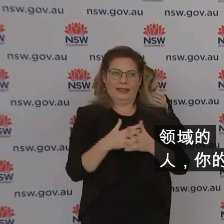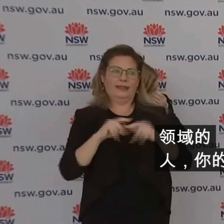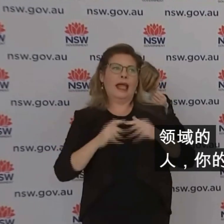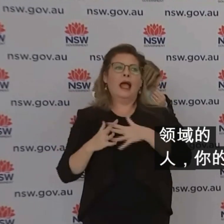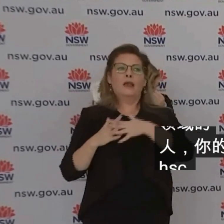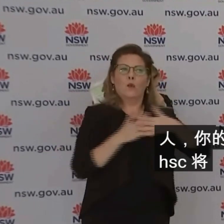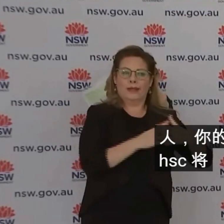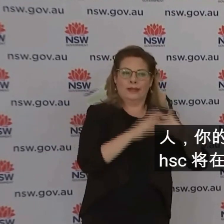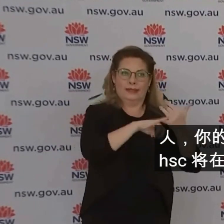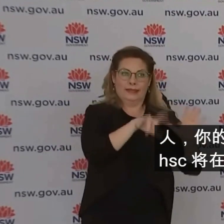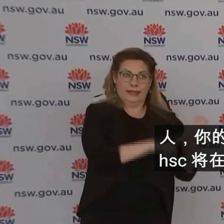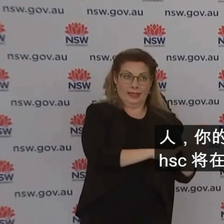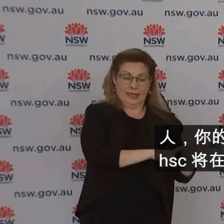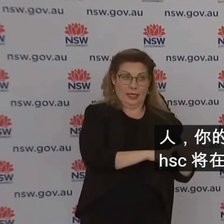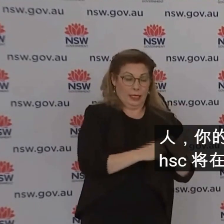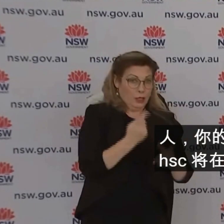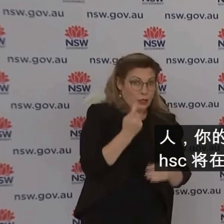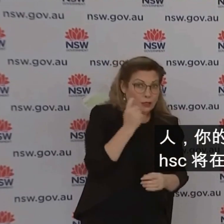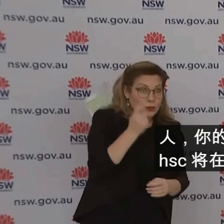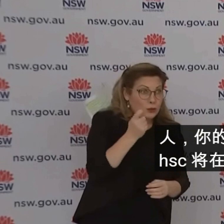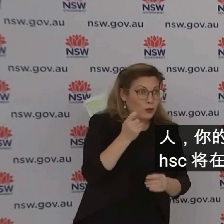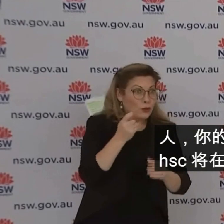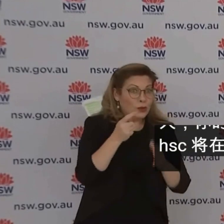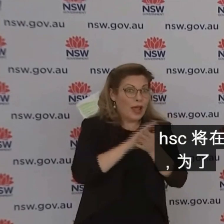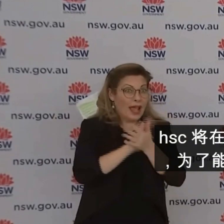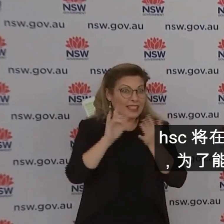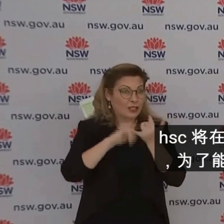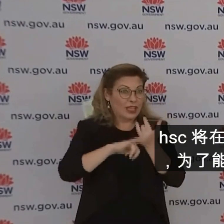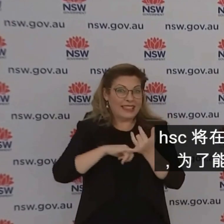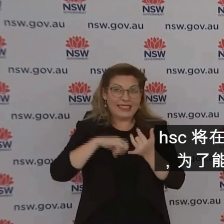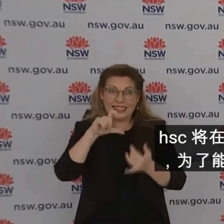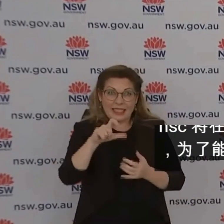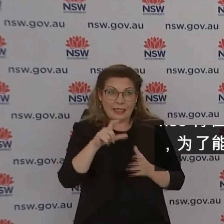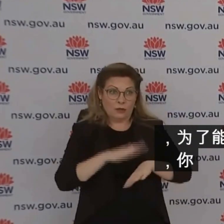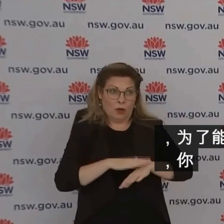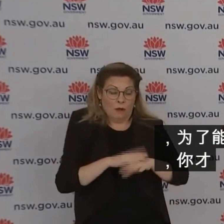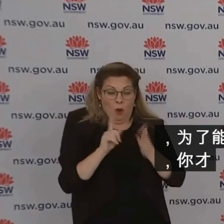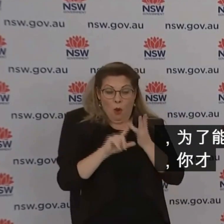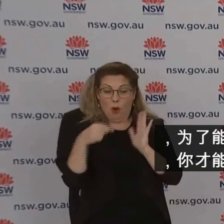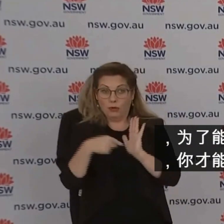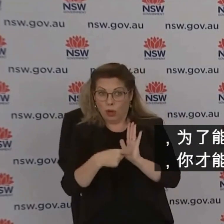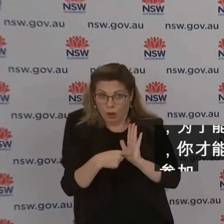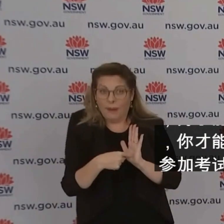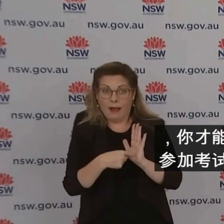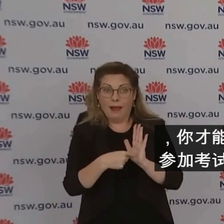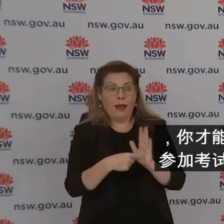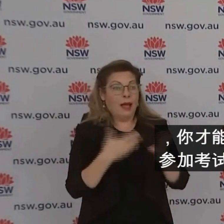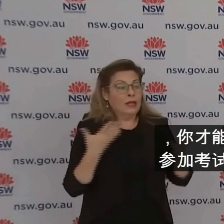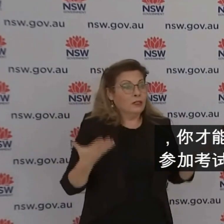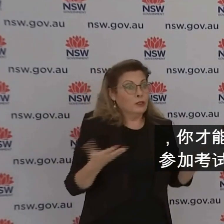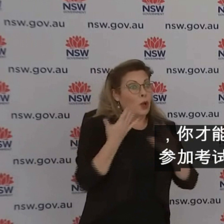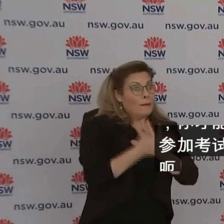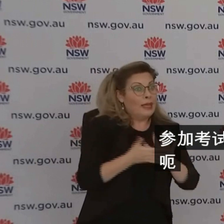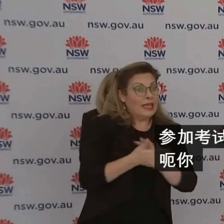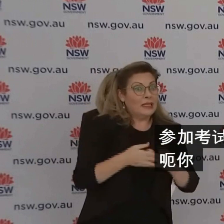your HSC coming up in October, and in order to be able to do that safely, for you to be able to go and to sit your